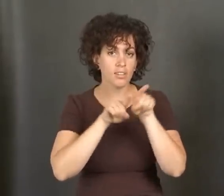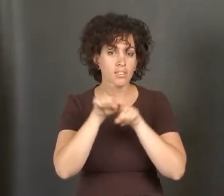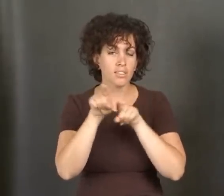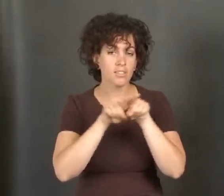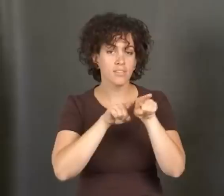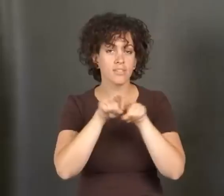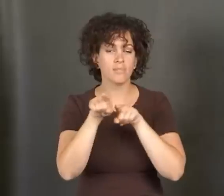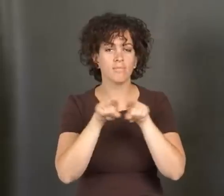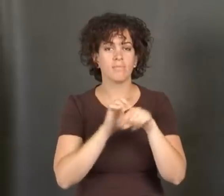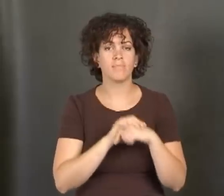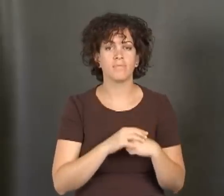Socks.